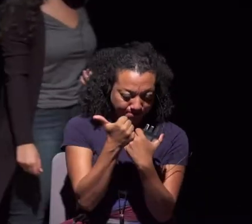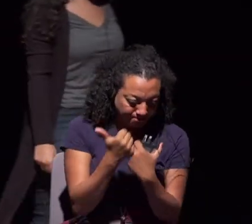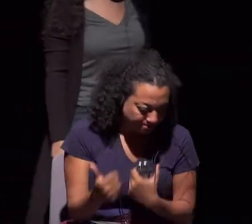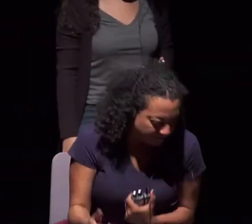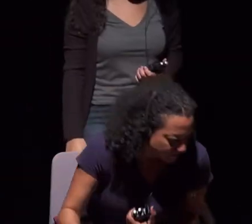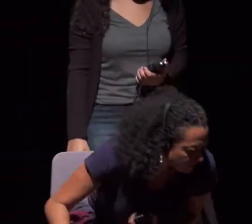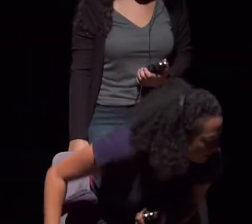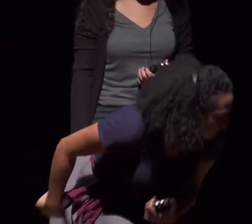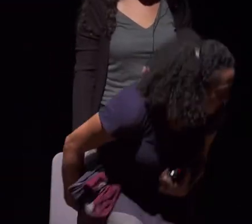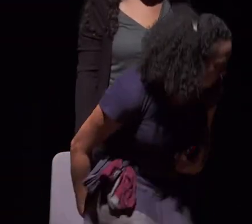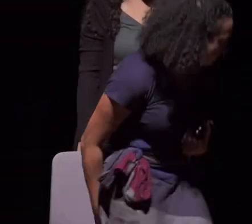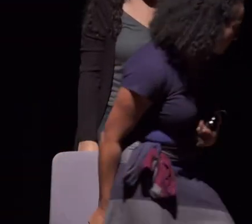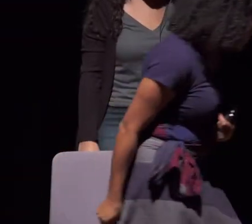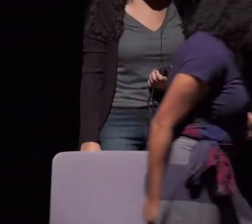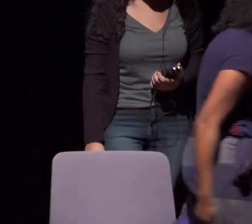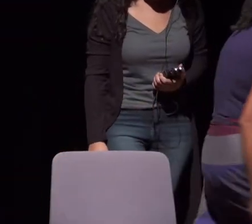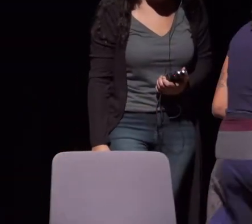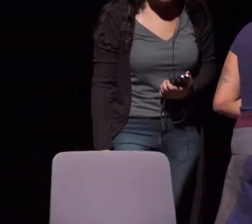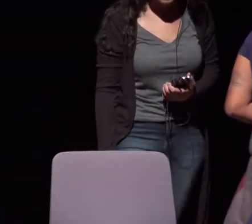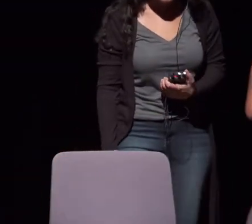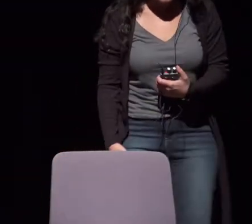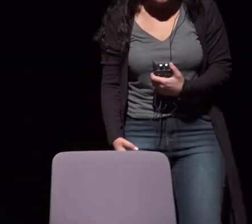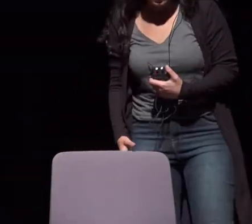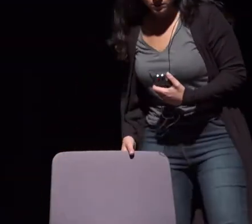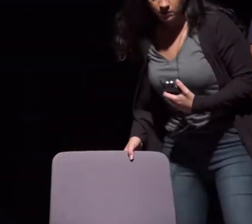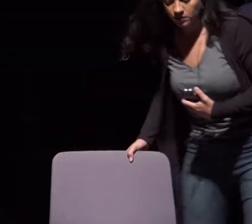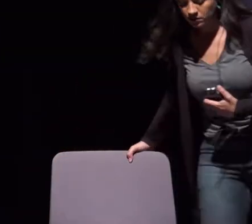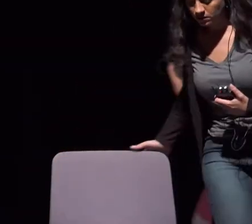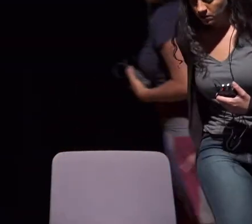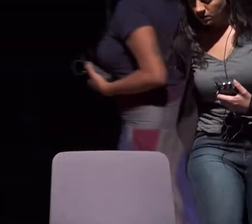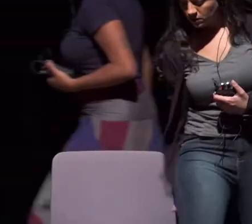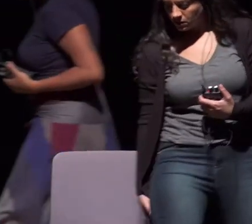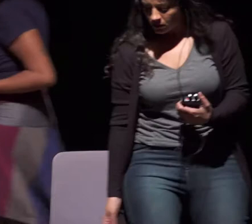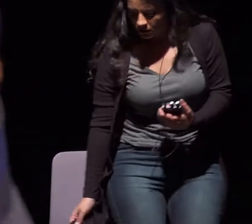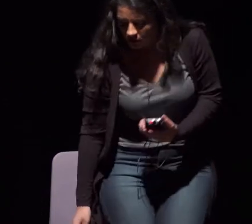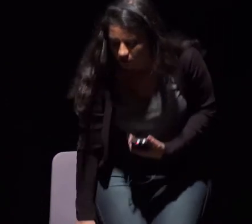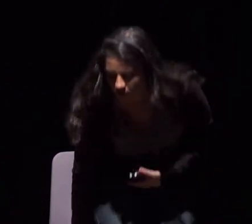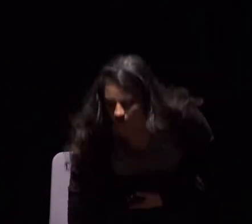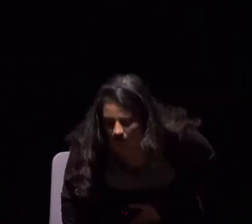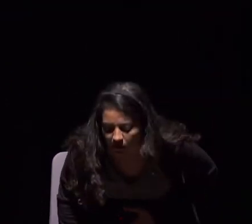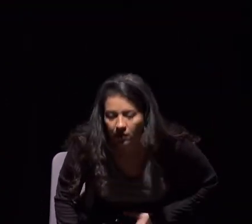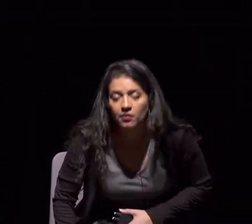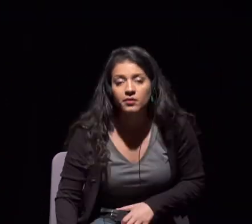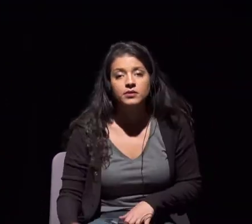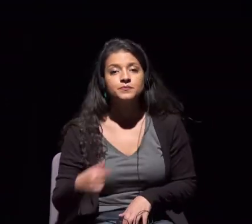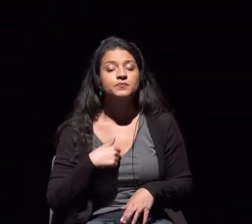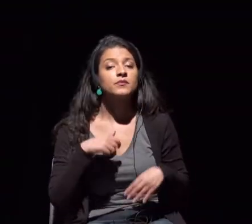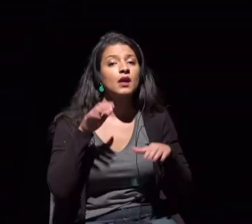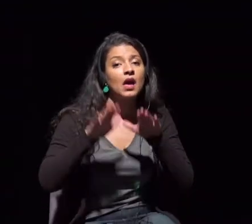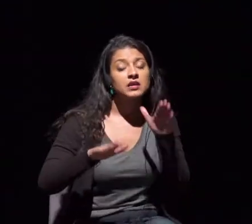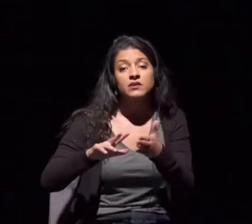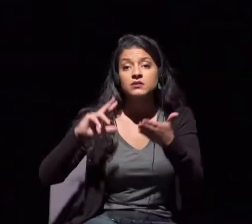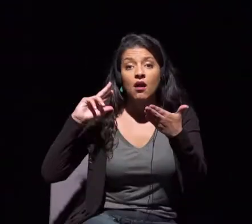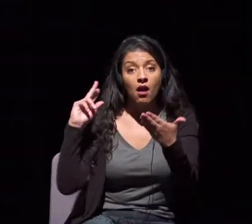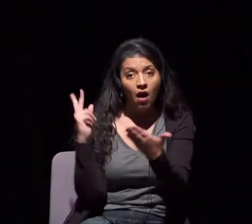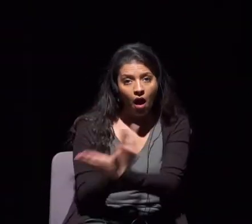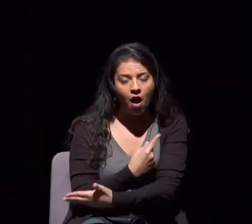to respond to what we think is happening, but when we take a moment to listen, is